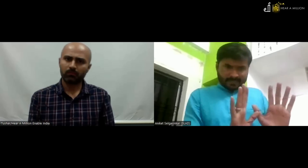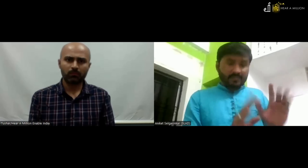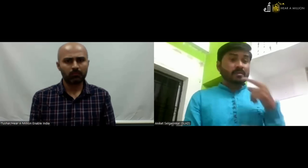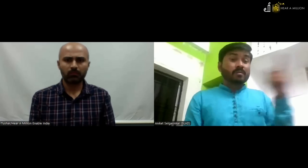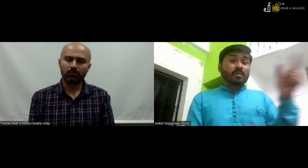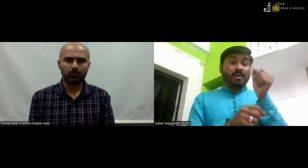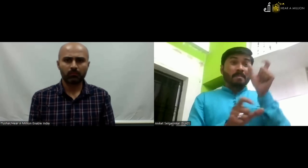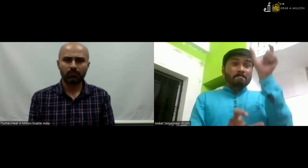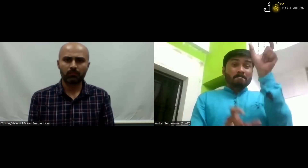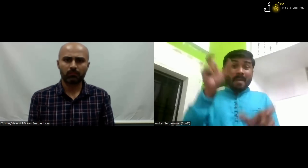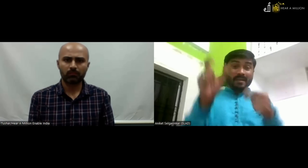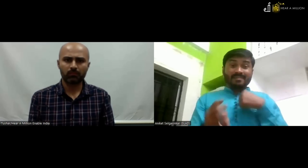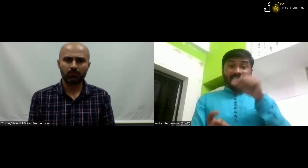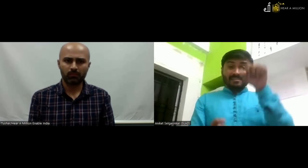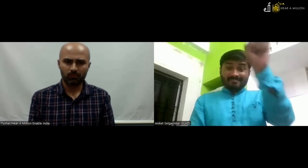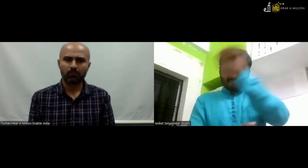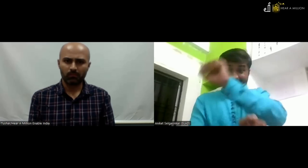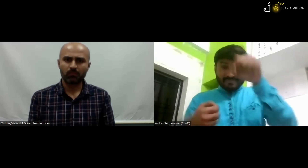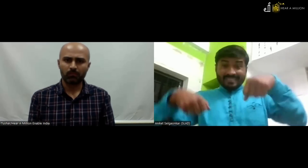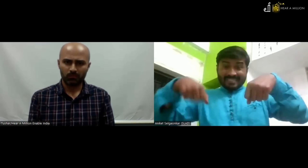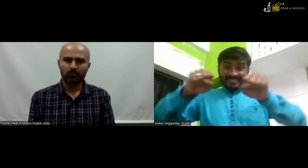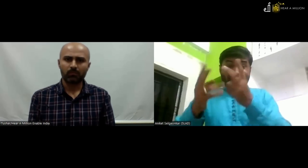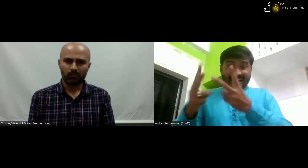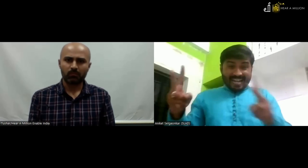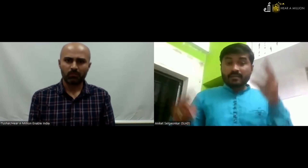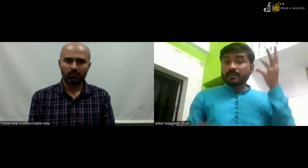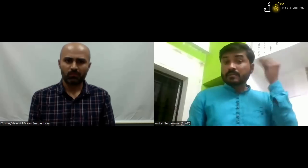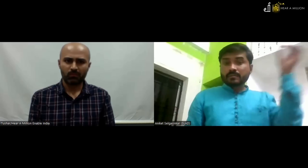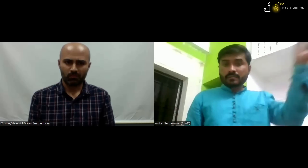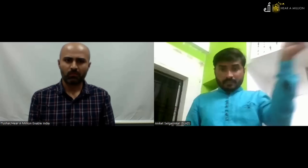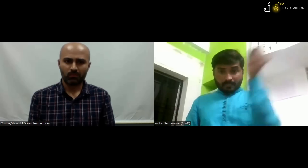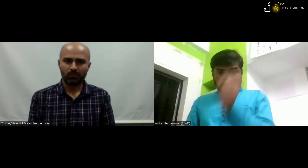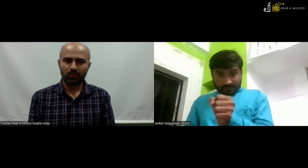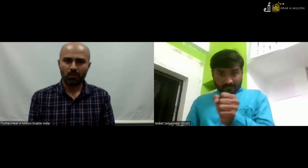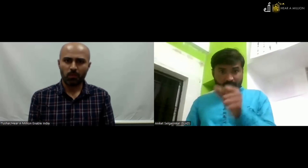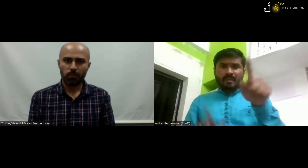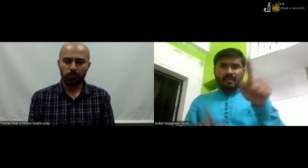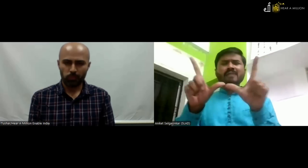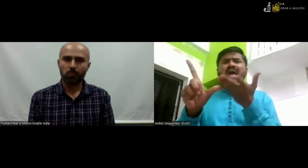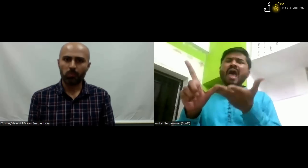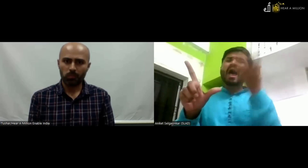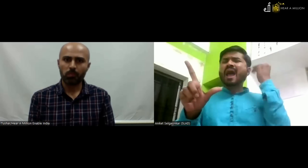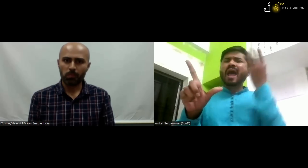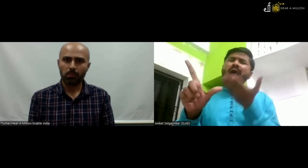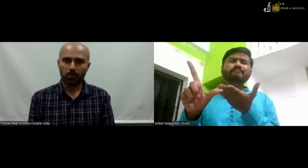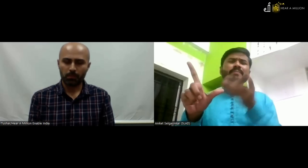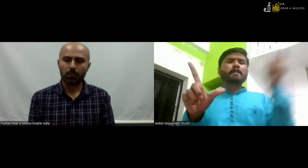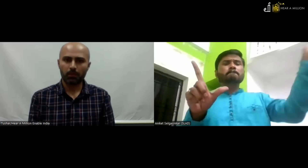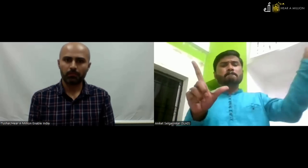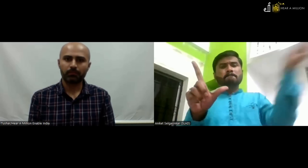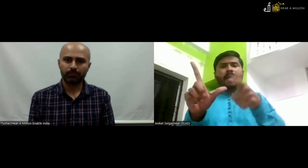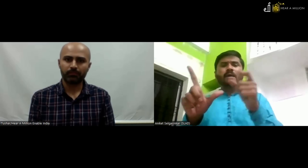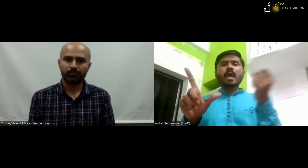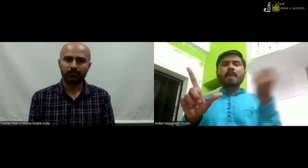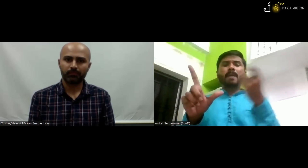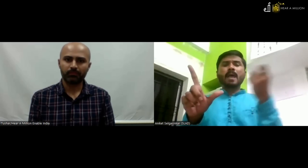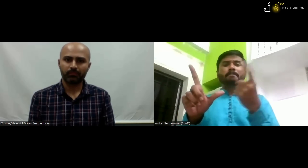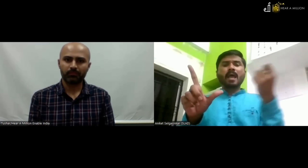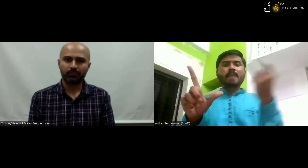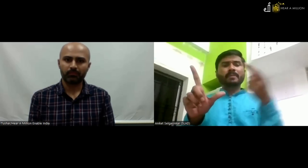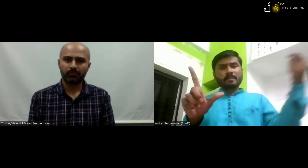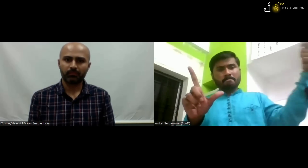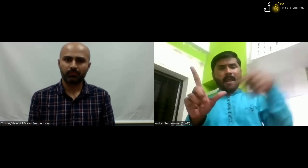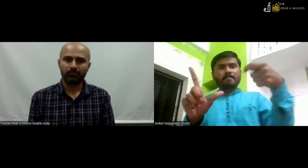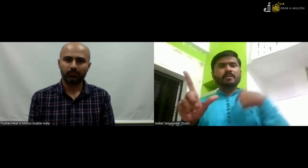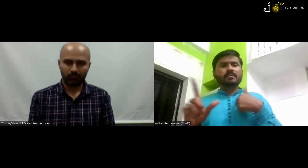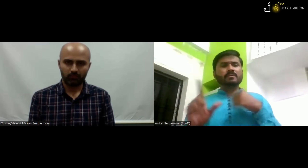providing license to it, that's fine to us. But then the driver and the two-wheeler driver and the four-wheeler driver, you need